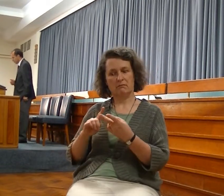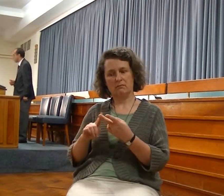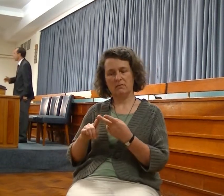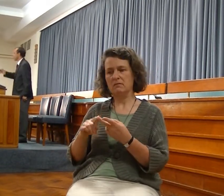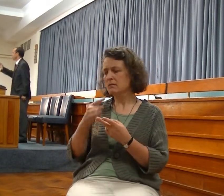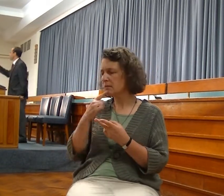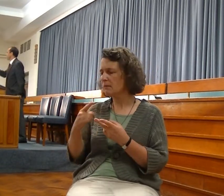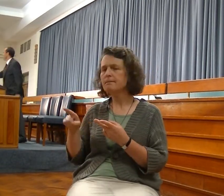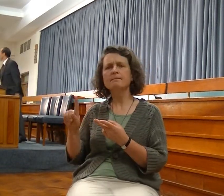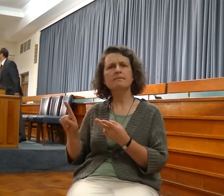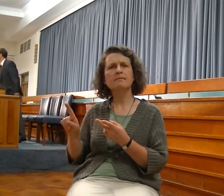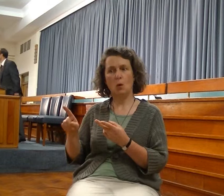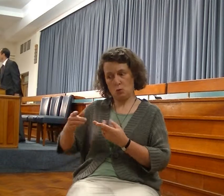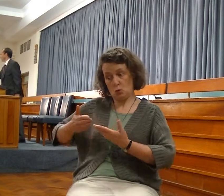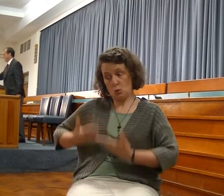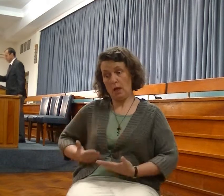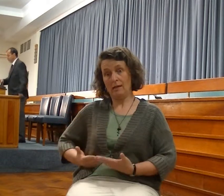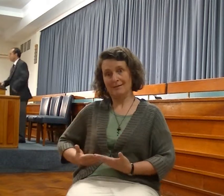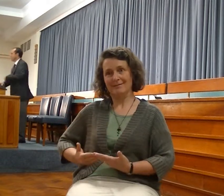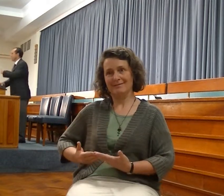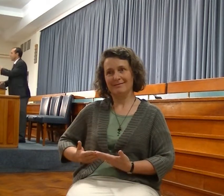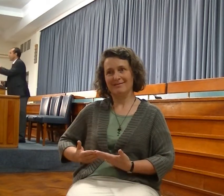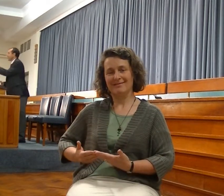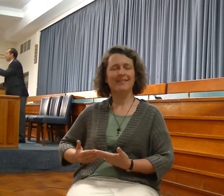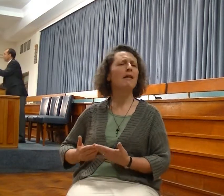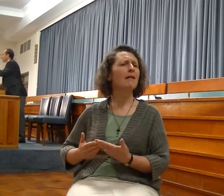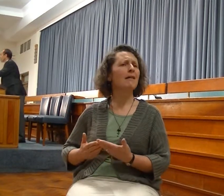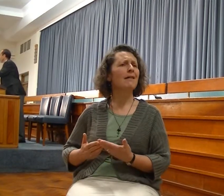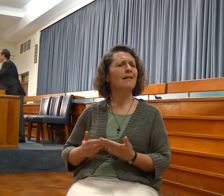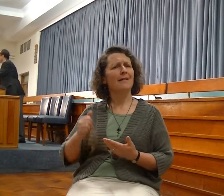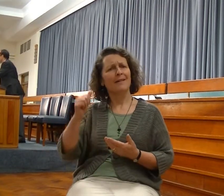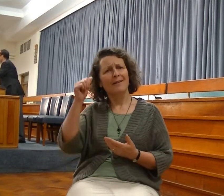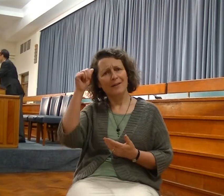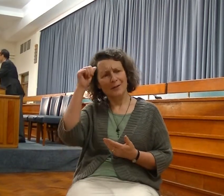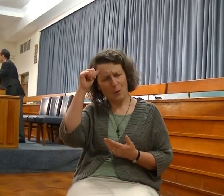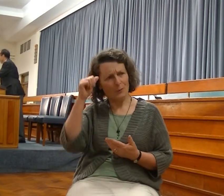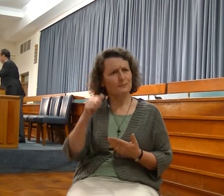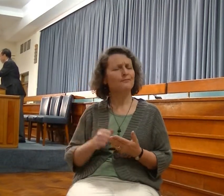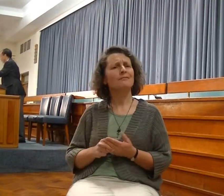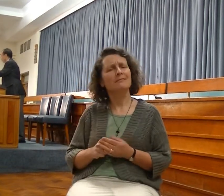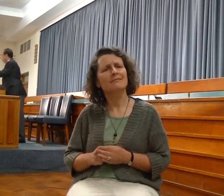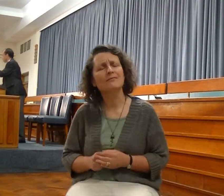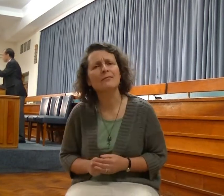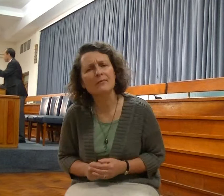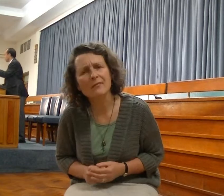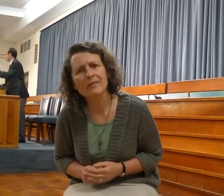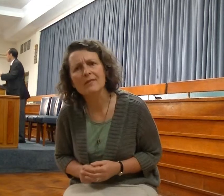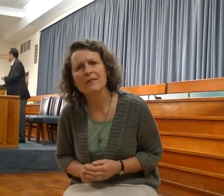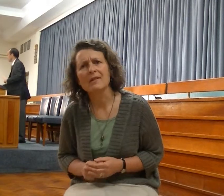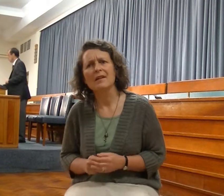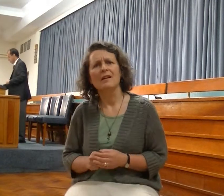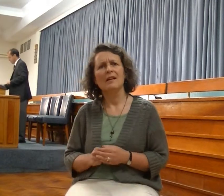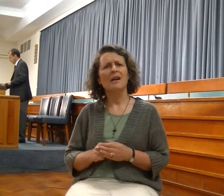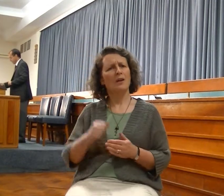thing which Jesus said to him, today. You know, there is a, the punctuation is very important, because when